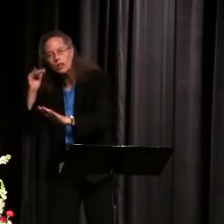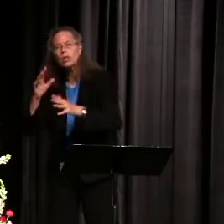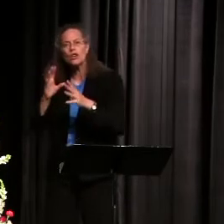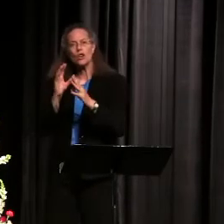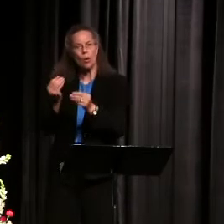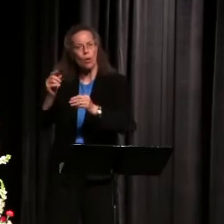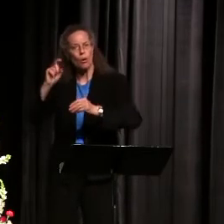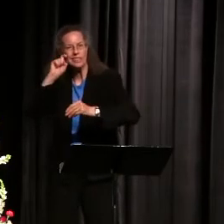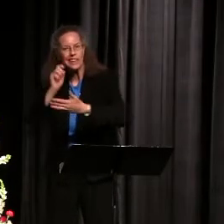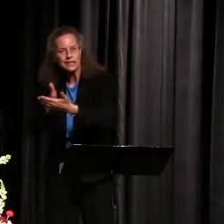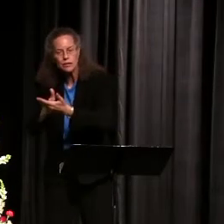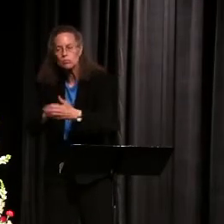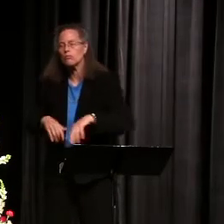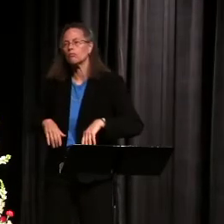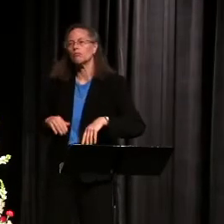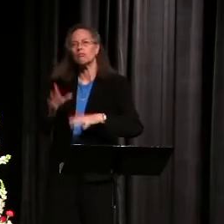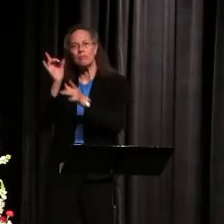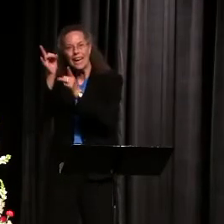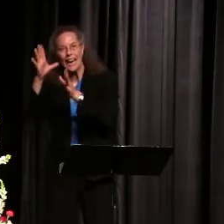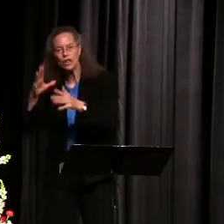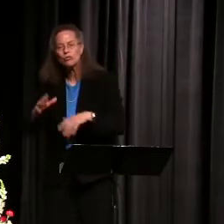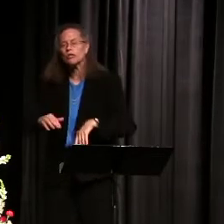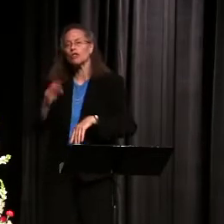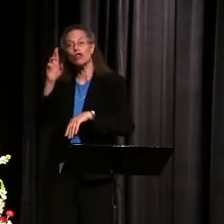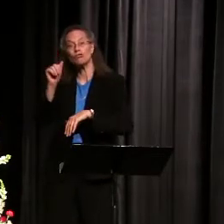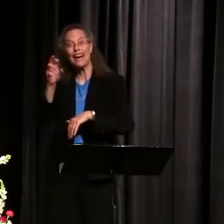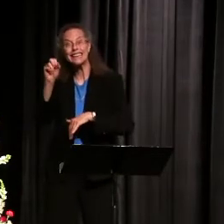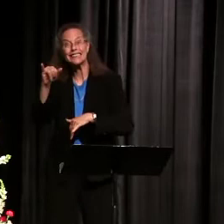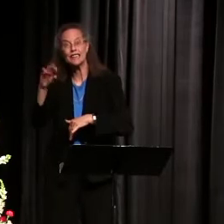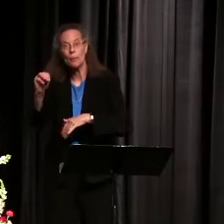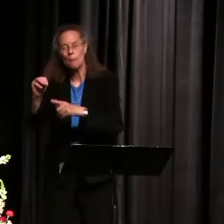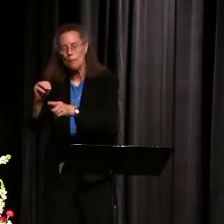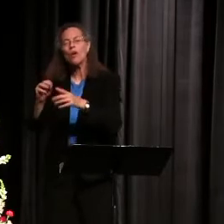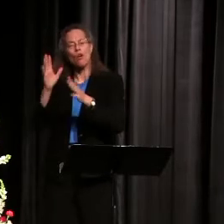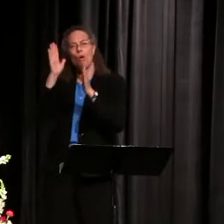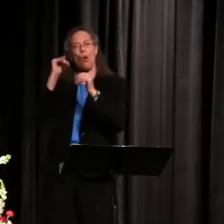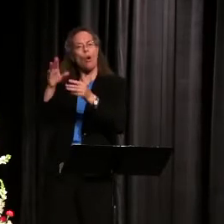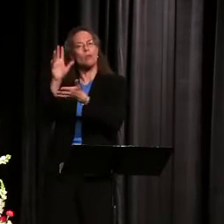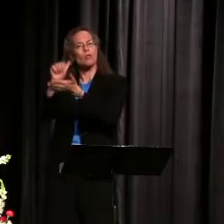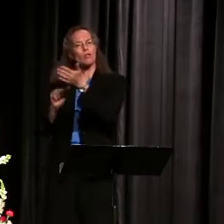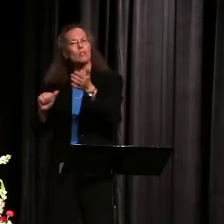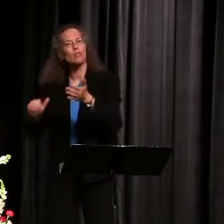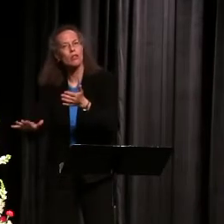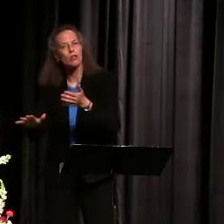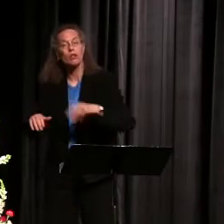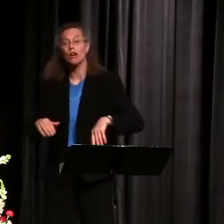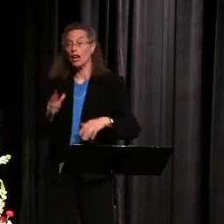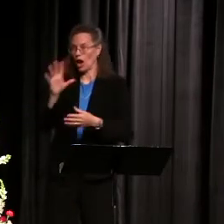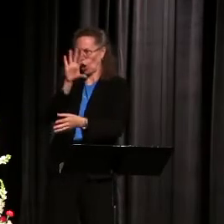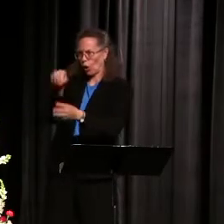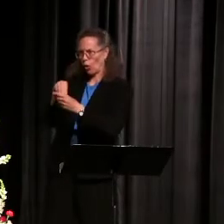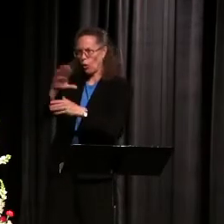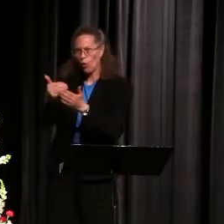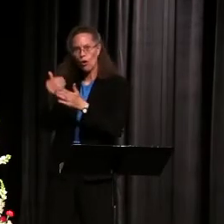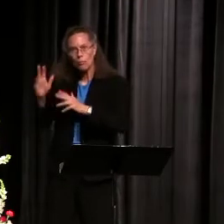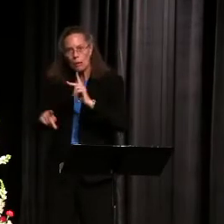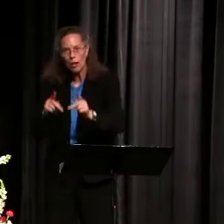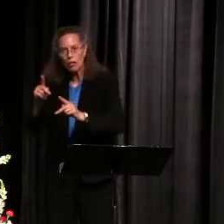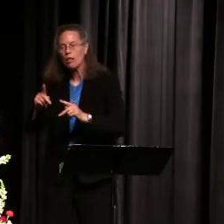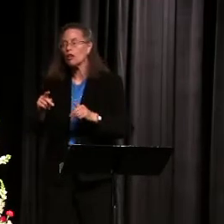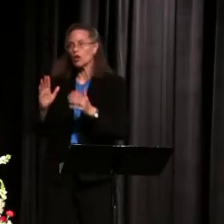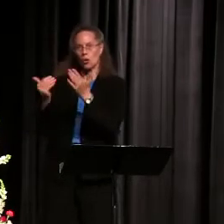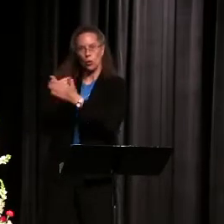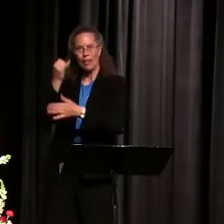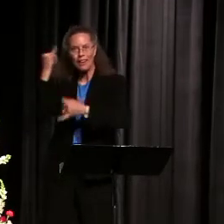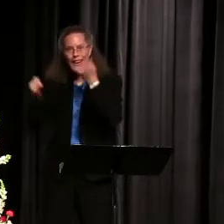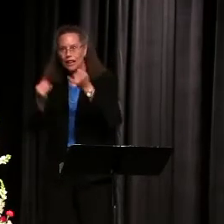and hatred. Your leadership is vital to forging a path of opportunity that is inclusive of all people and ideas,